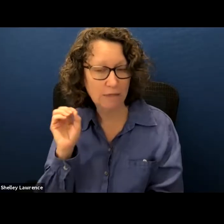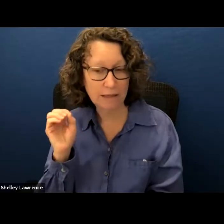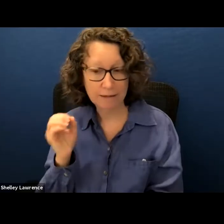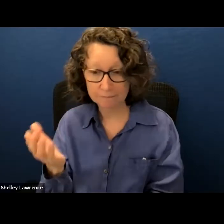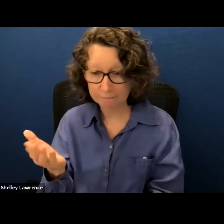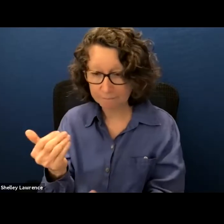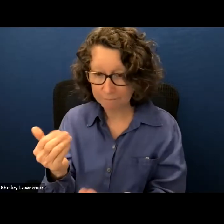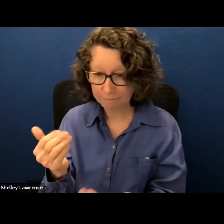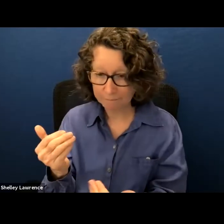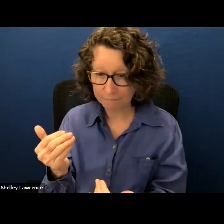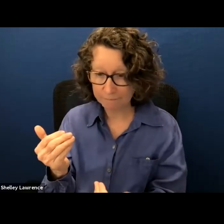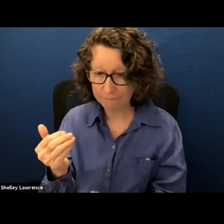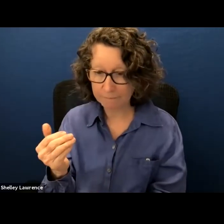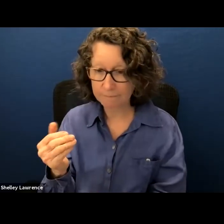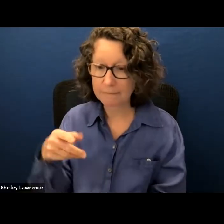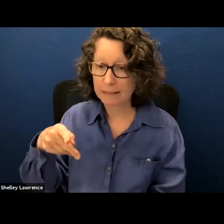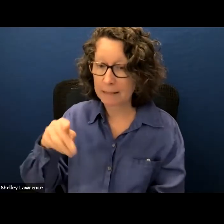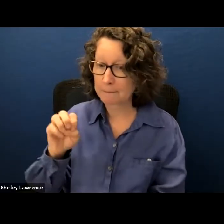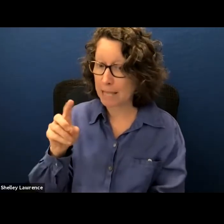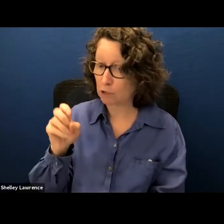Pedro Hernandez, can you unmute yourself?